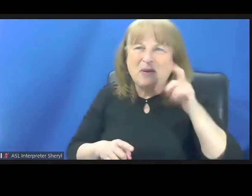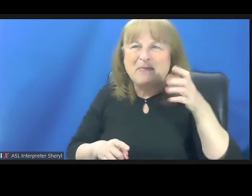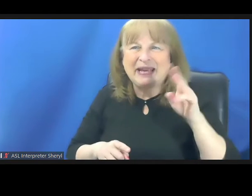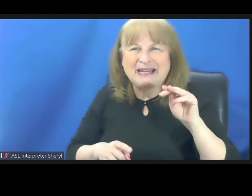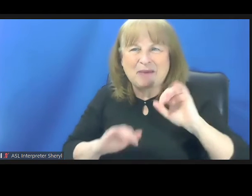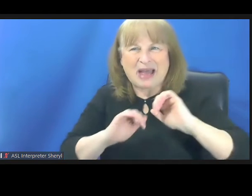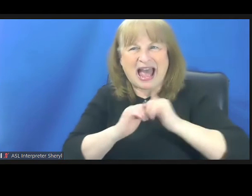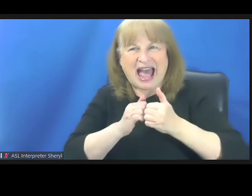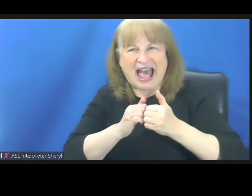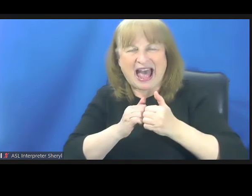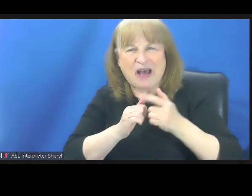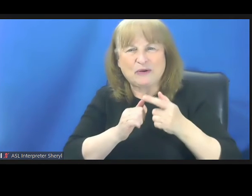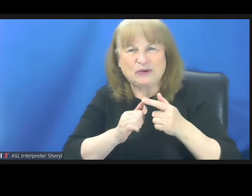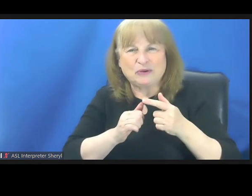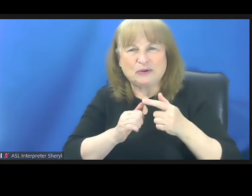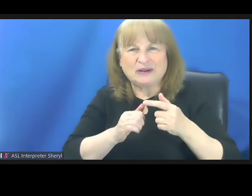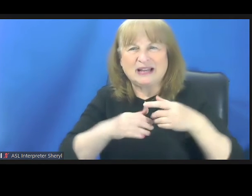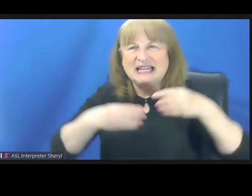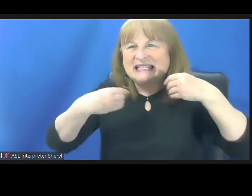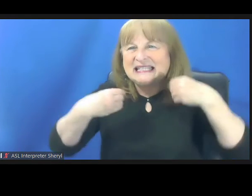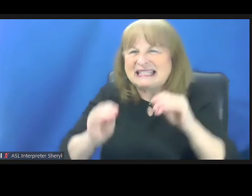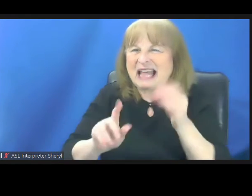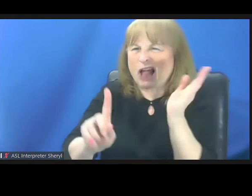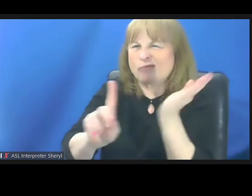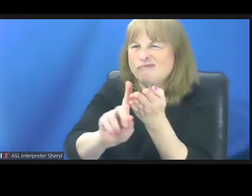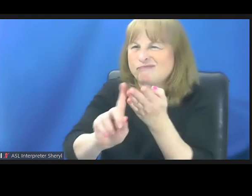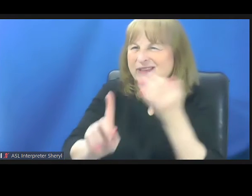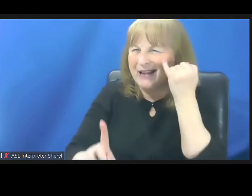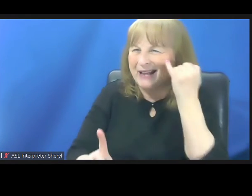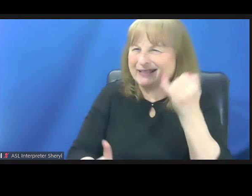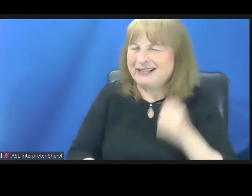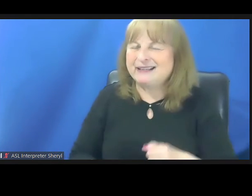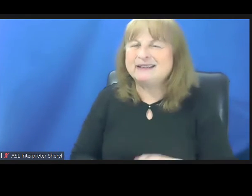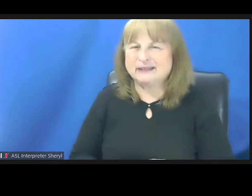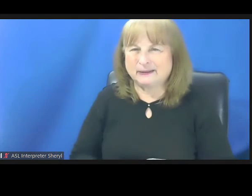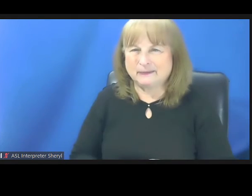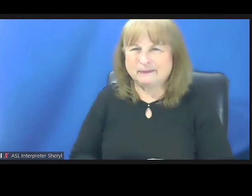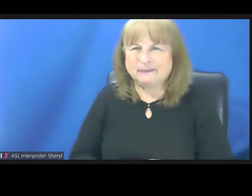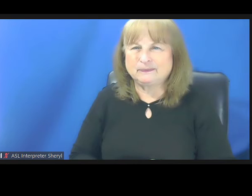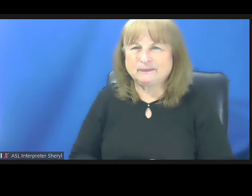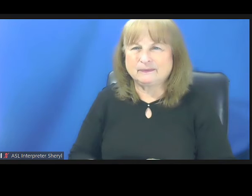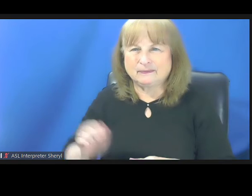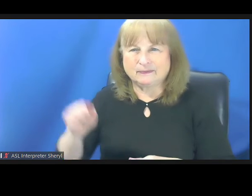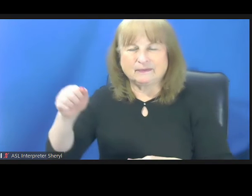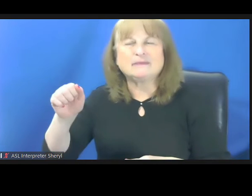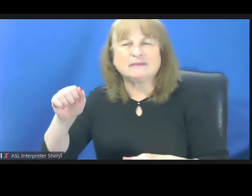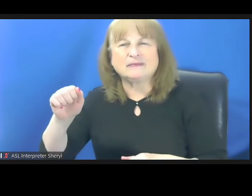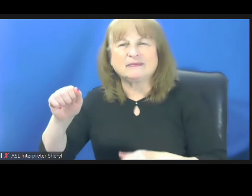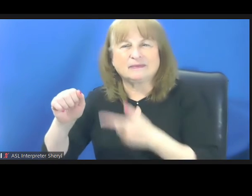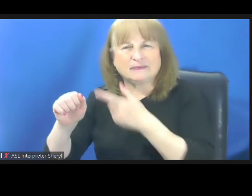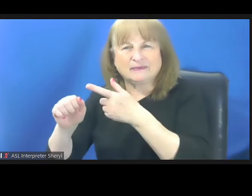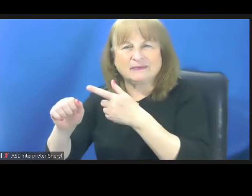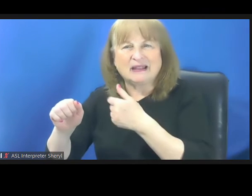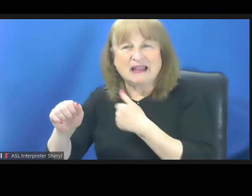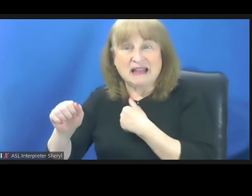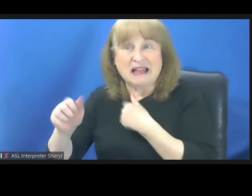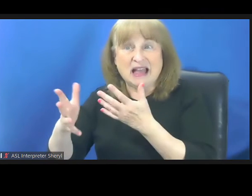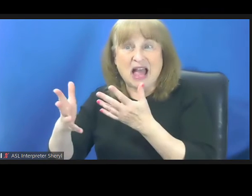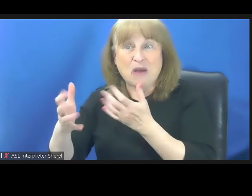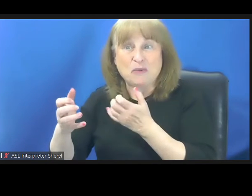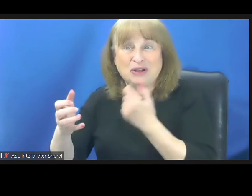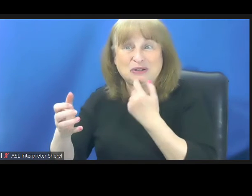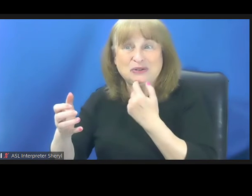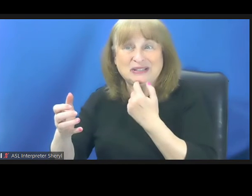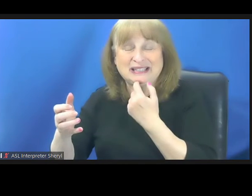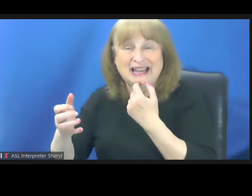you sell an idea. And whether the idea, you are? No, sorry. I just wanted to say